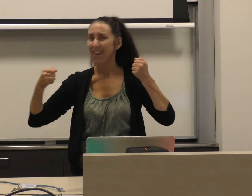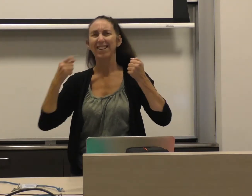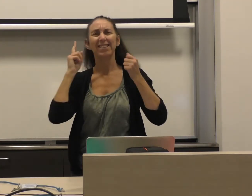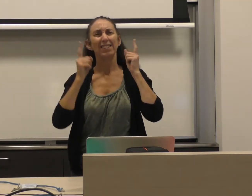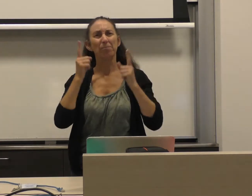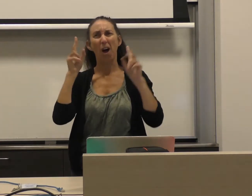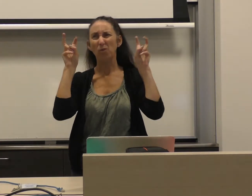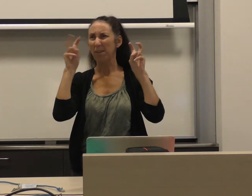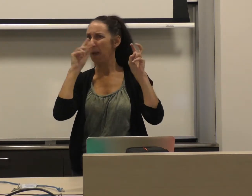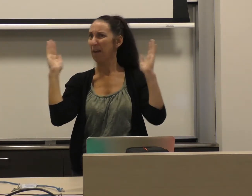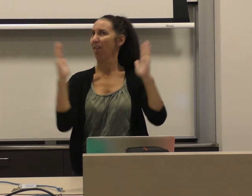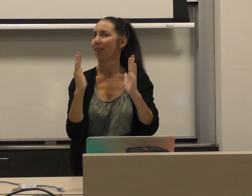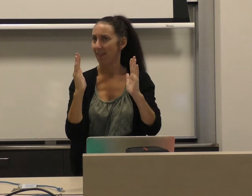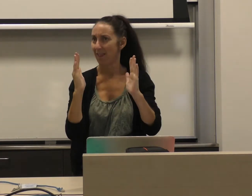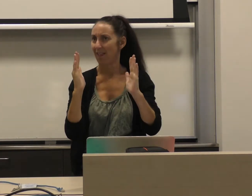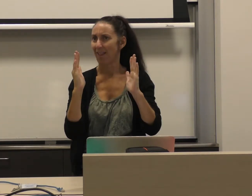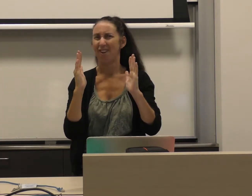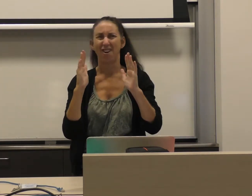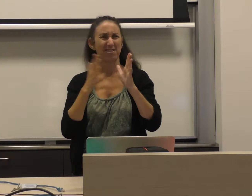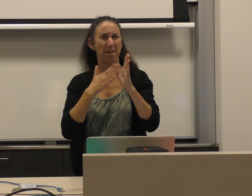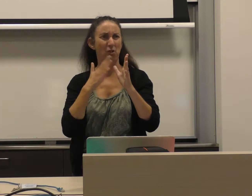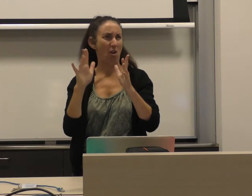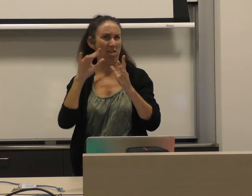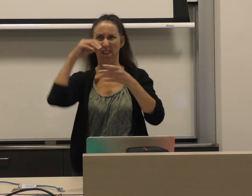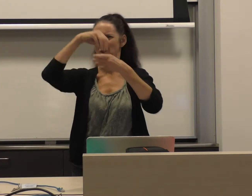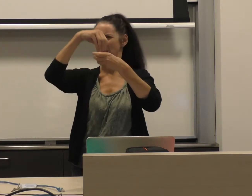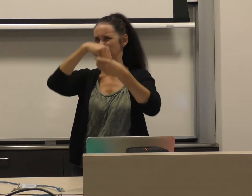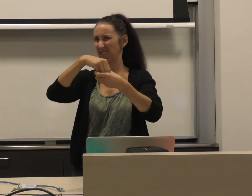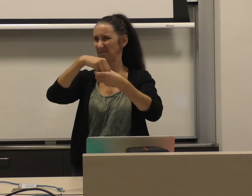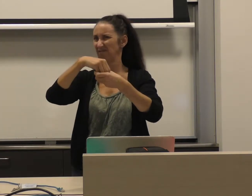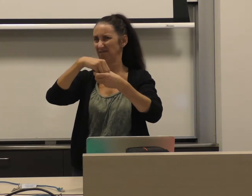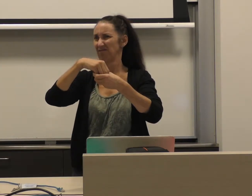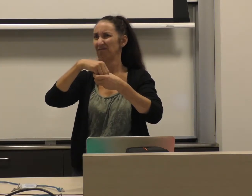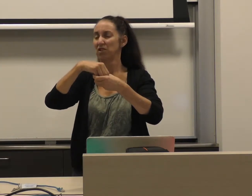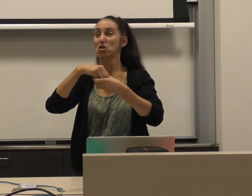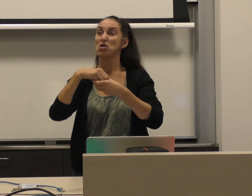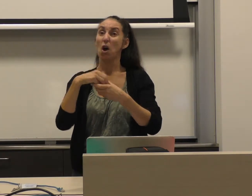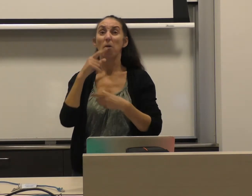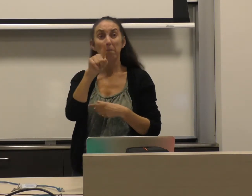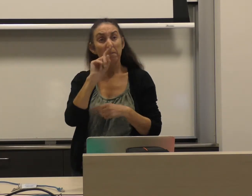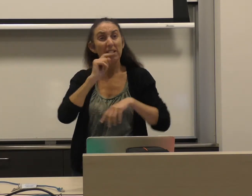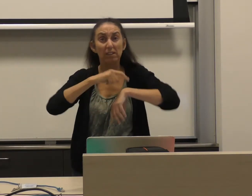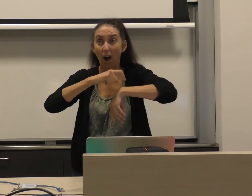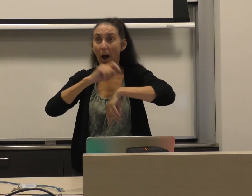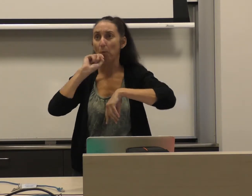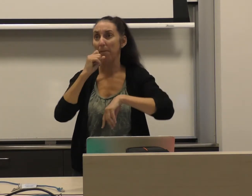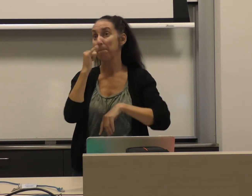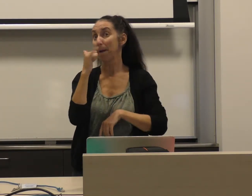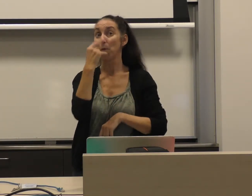15, and some have gone over time, some have gone a little less than that. Really sort of